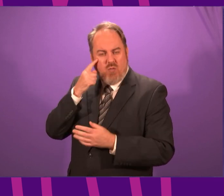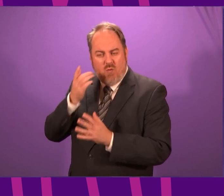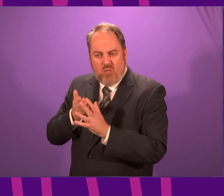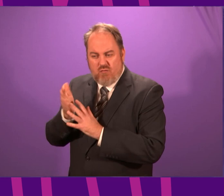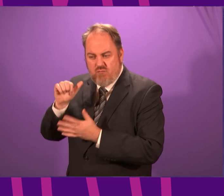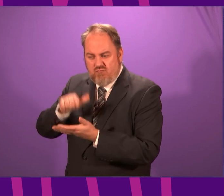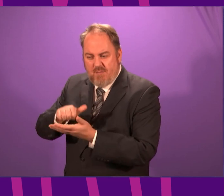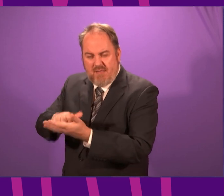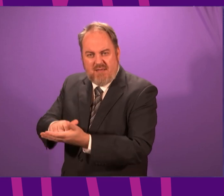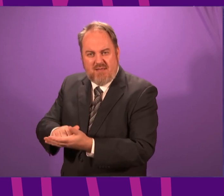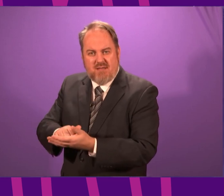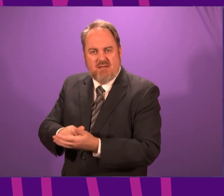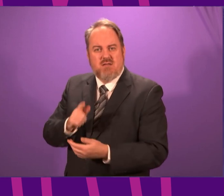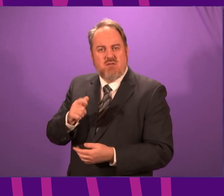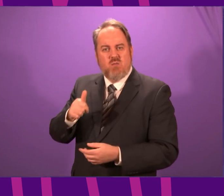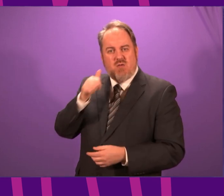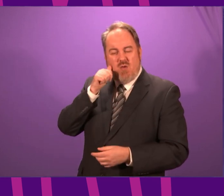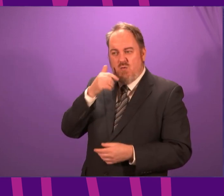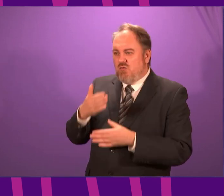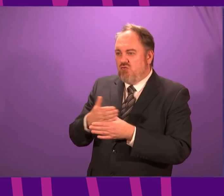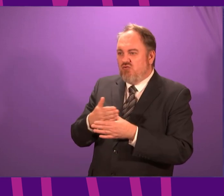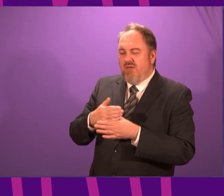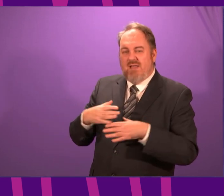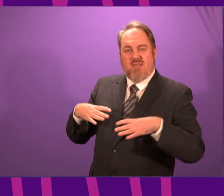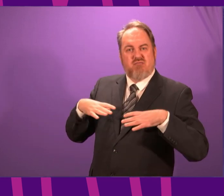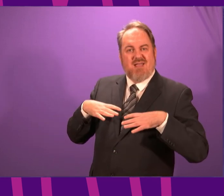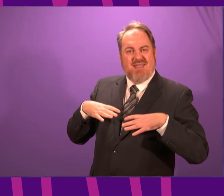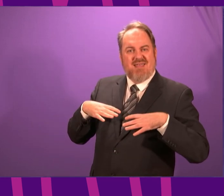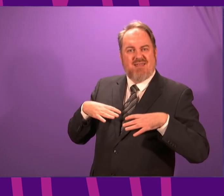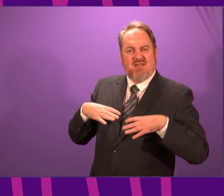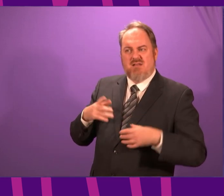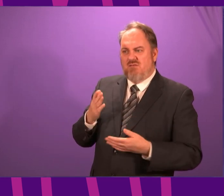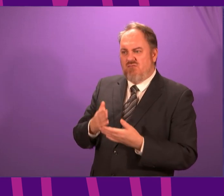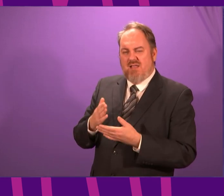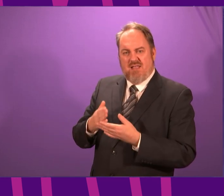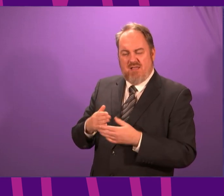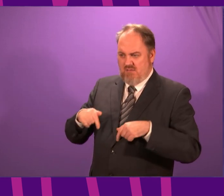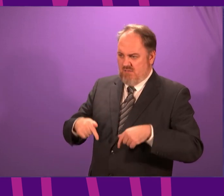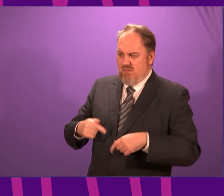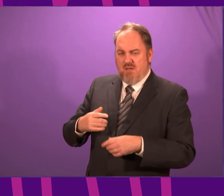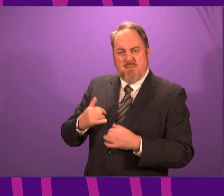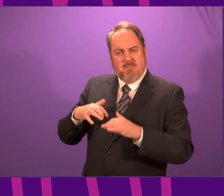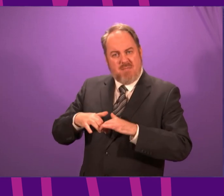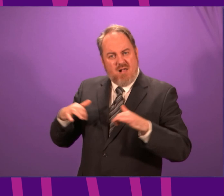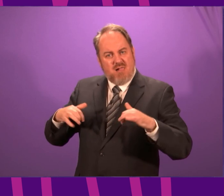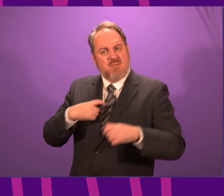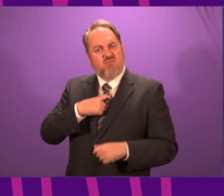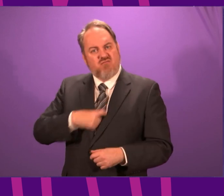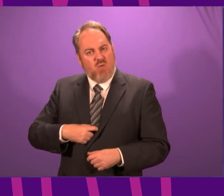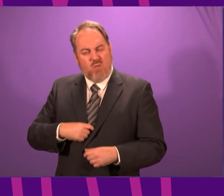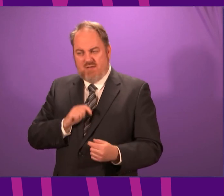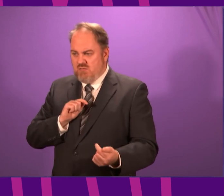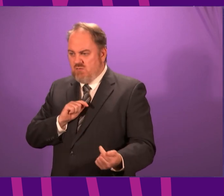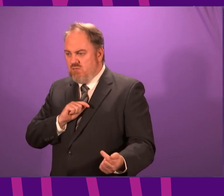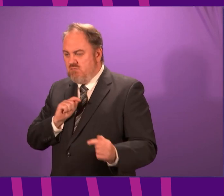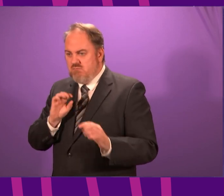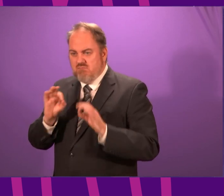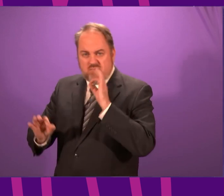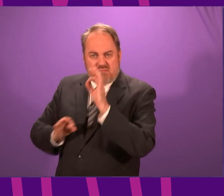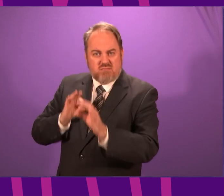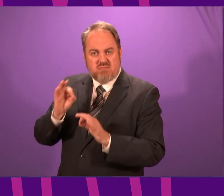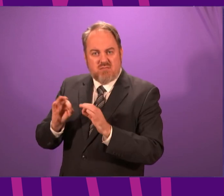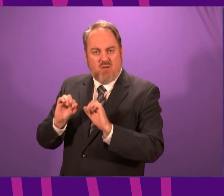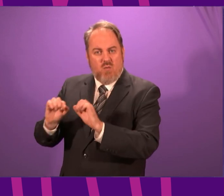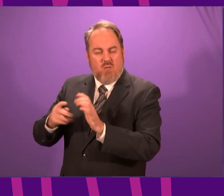social media, no least during recess, because that is the job of this Parliament. Now, I don't disagree with the essence of this